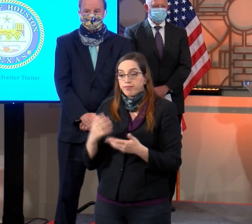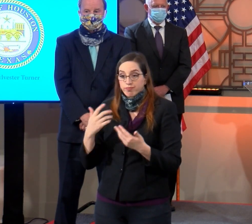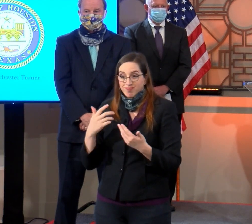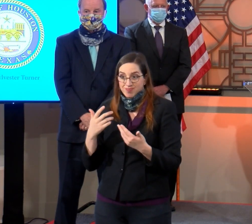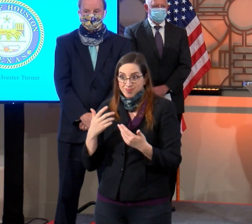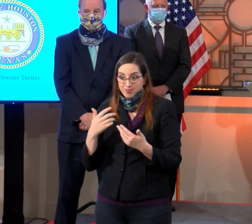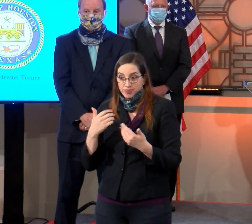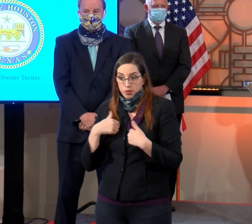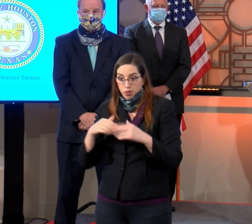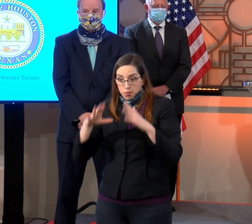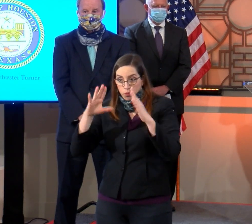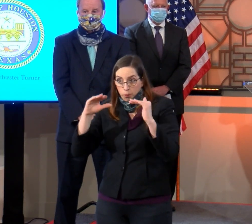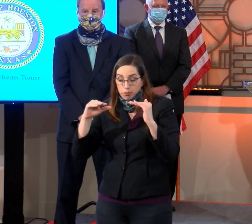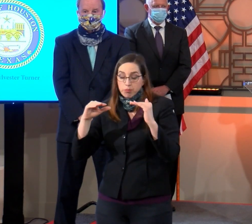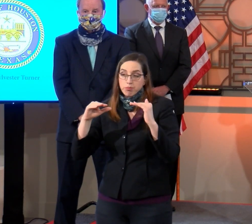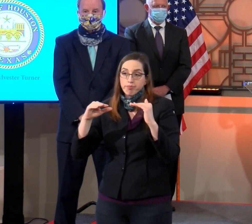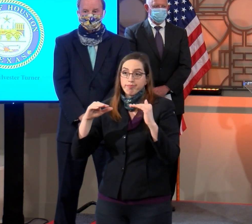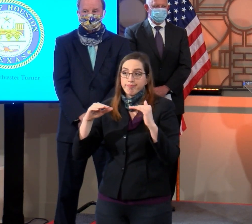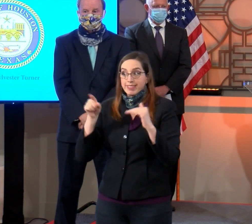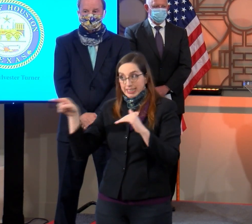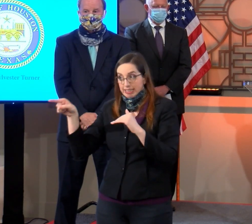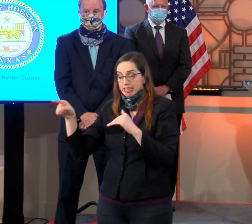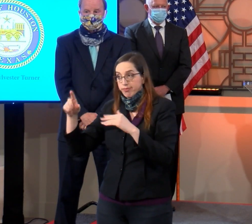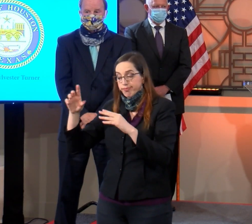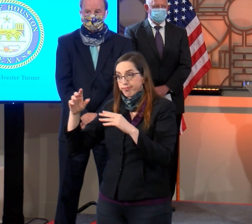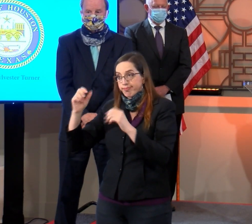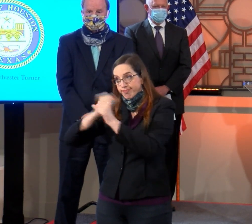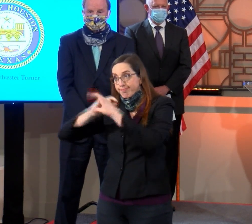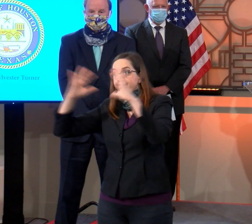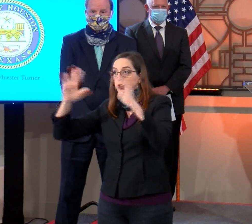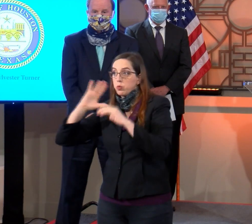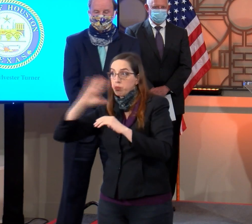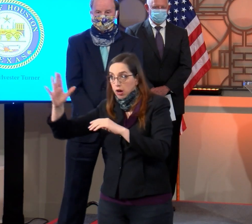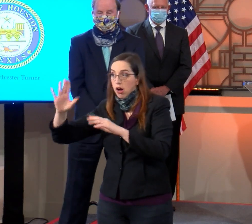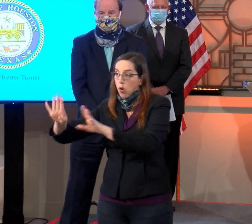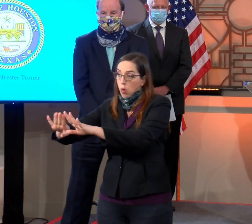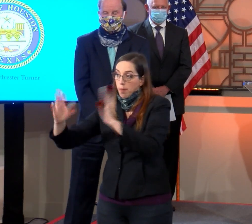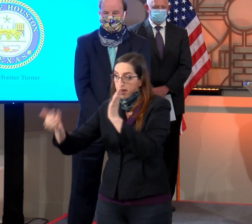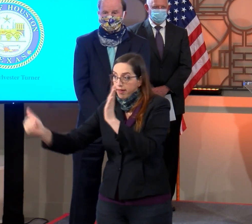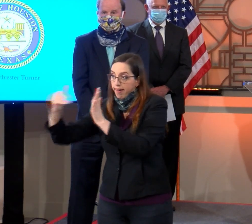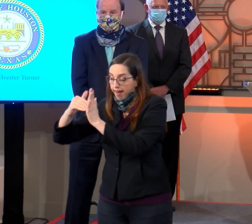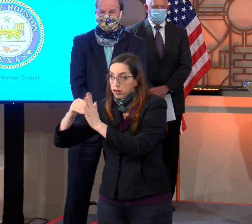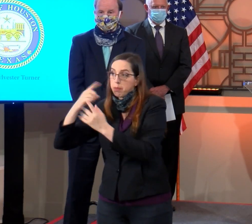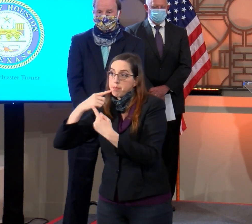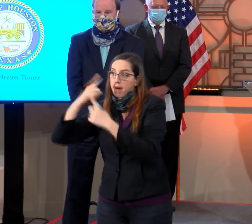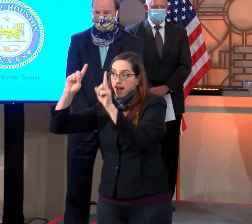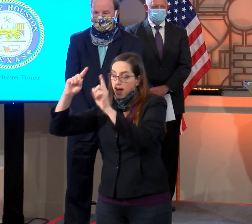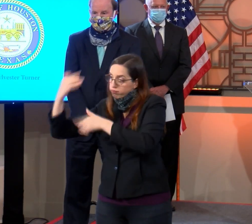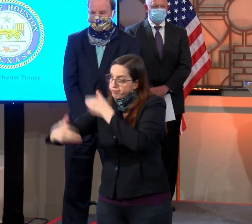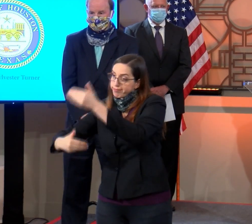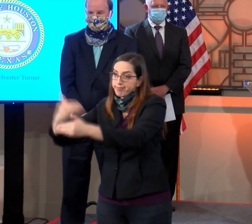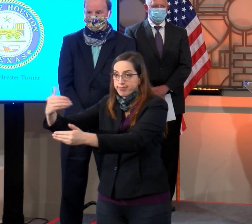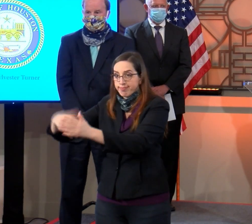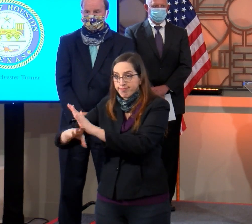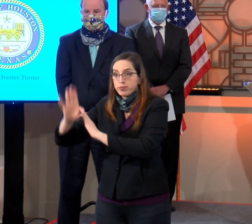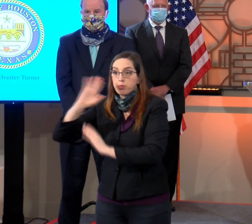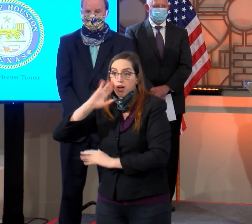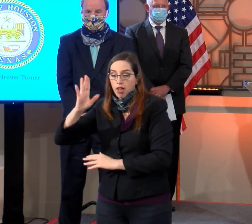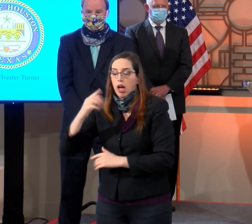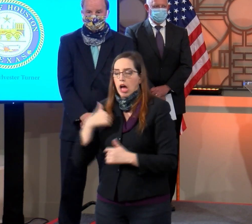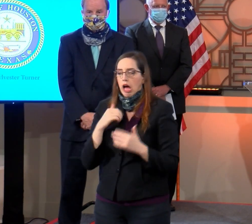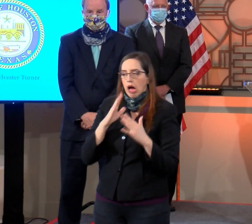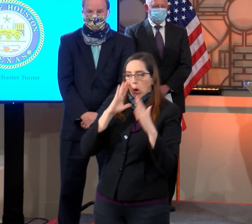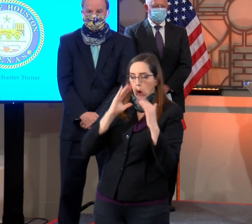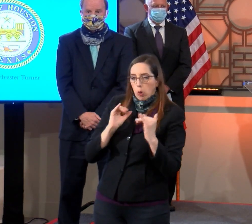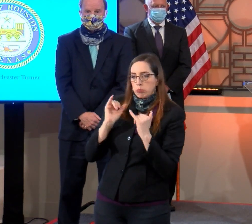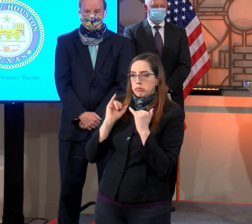opening up, like he is proposing, will work. It's my hope, because I do know we do want to get